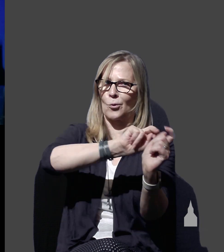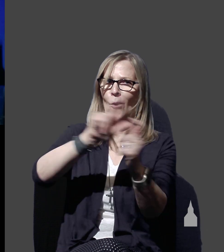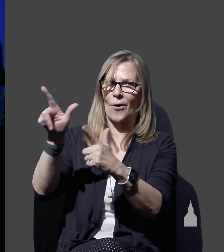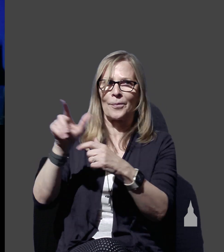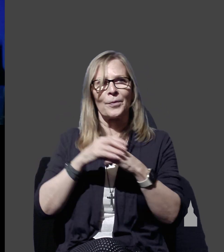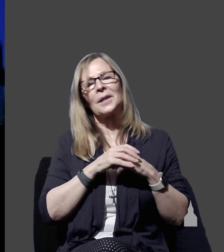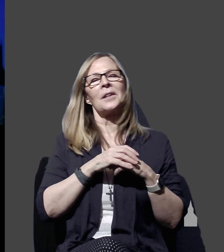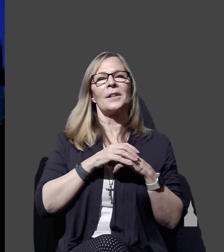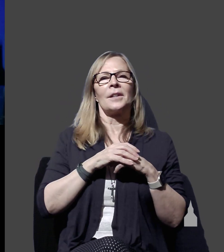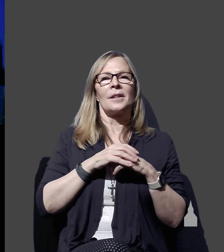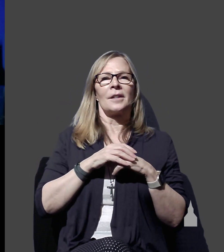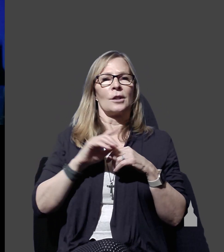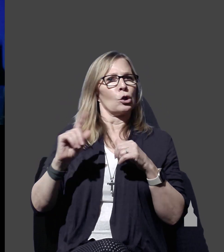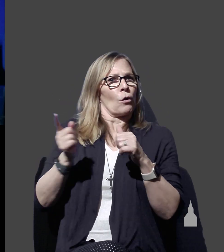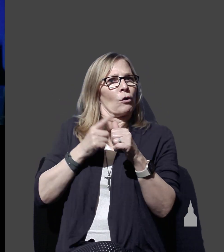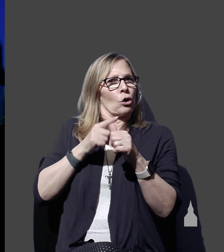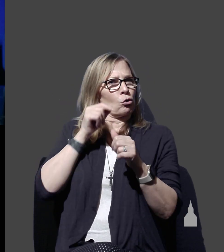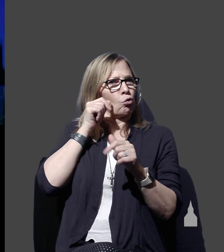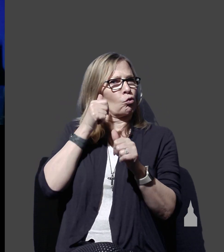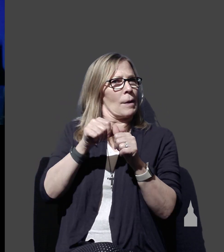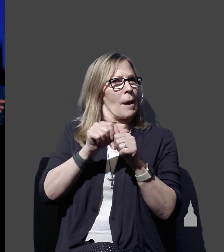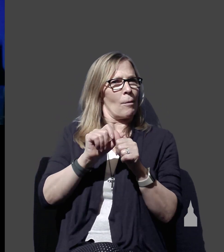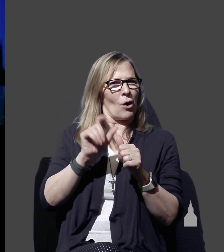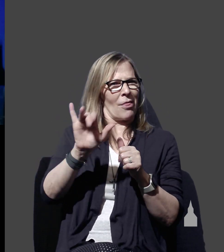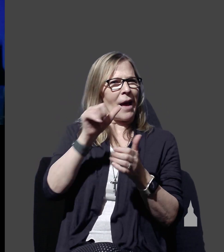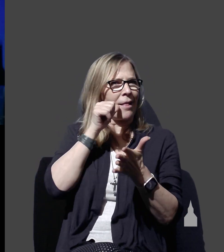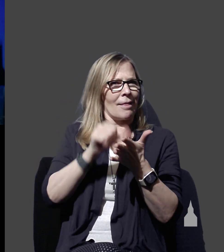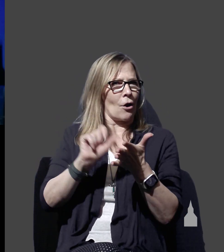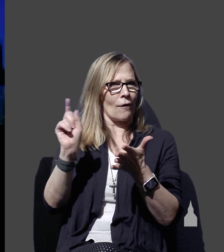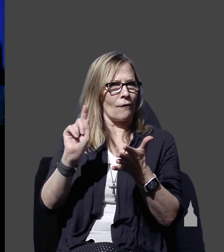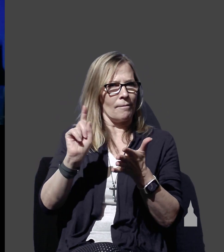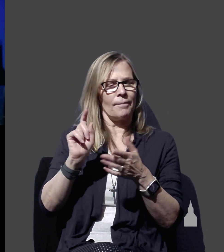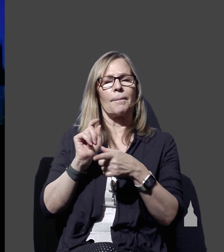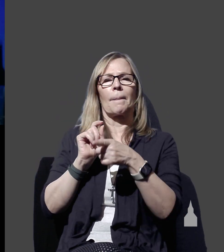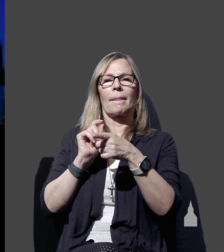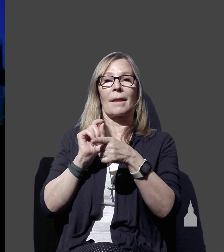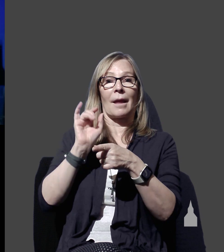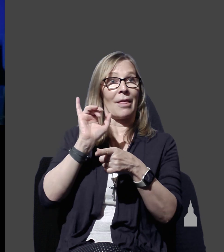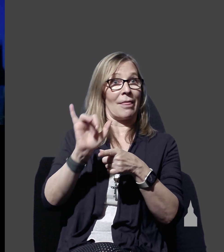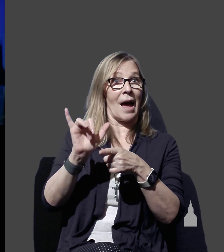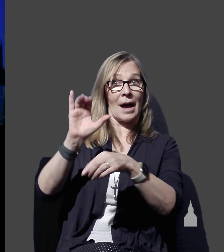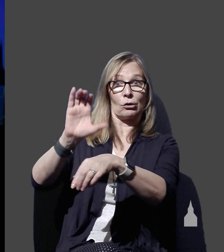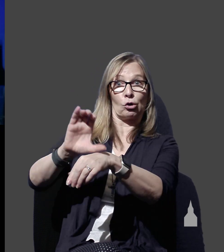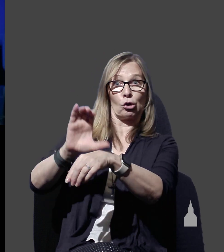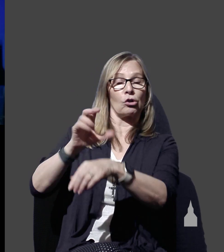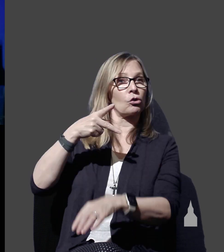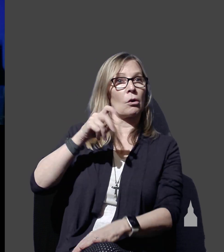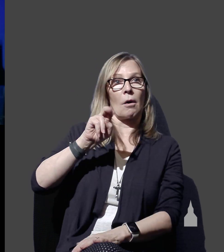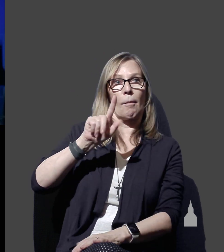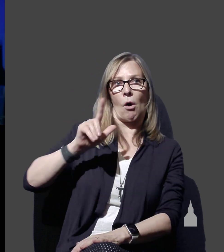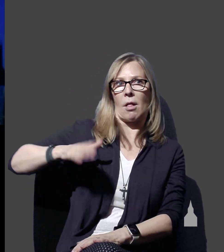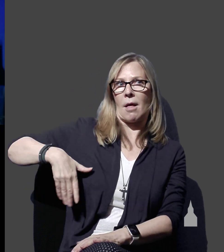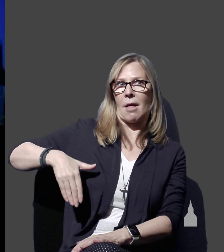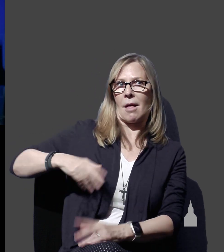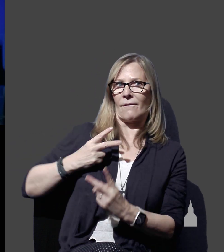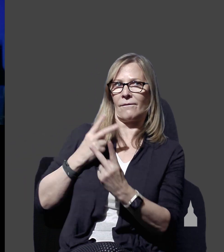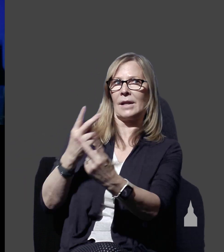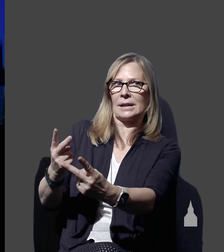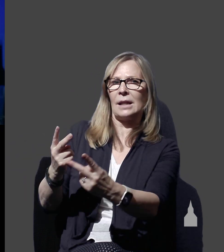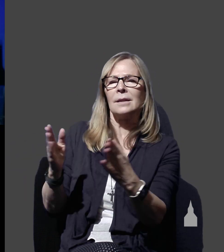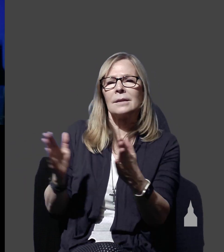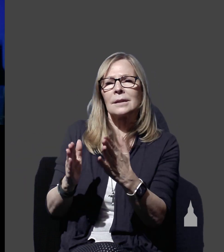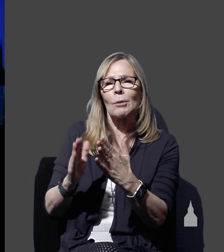brief reminder of the context of this letter. Paul was writing to a church that he had never visited before. It was in a small city called